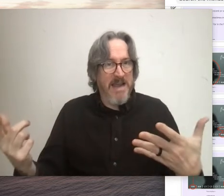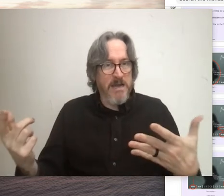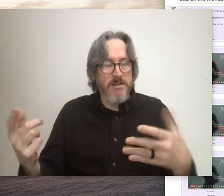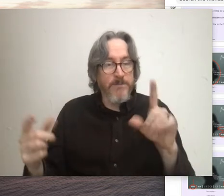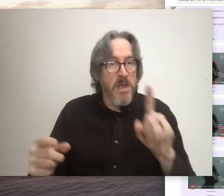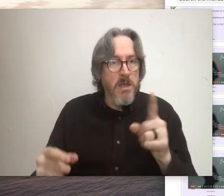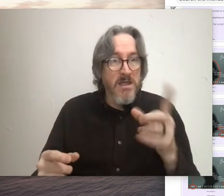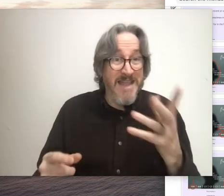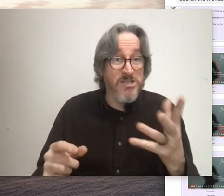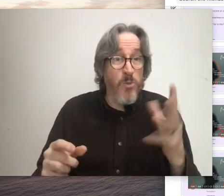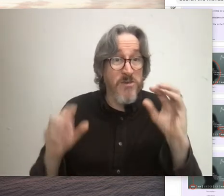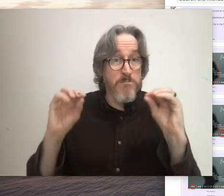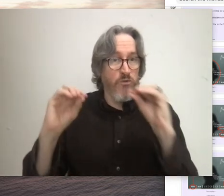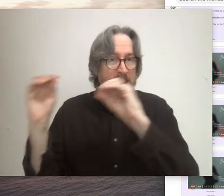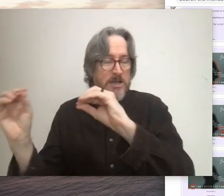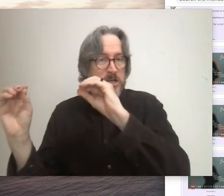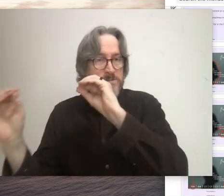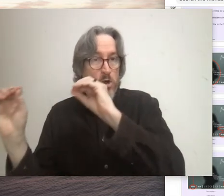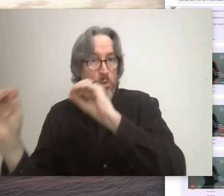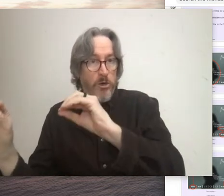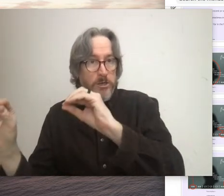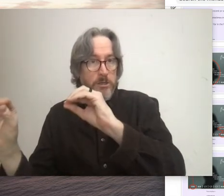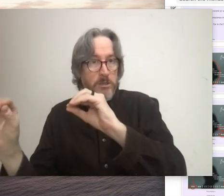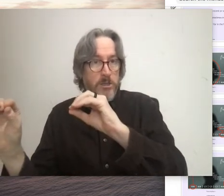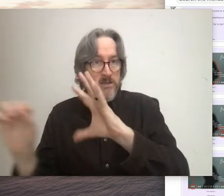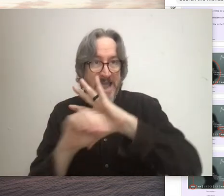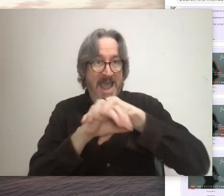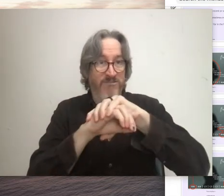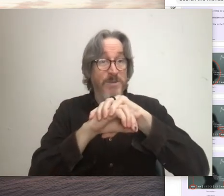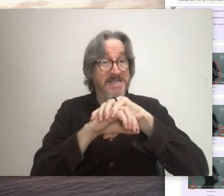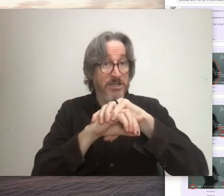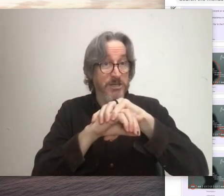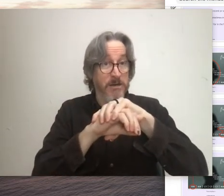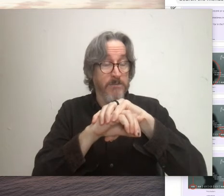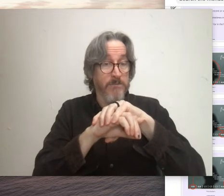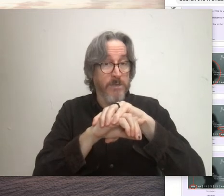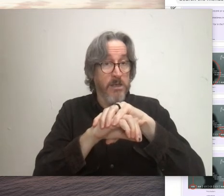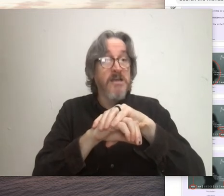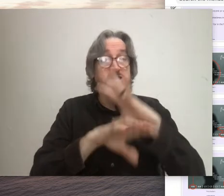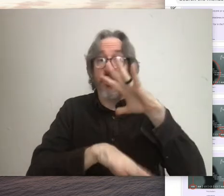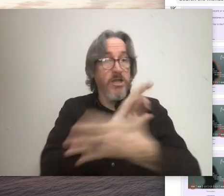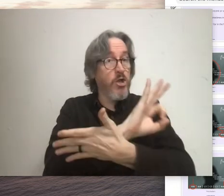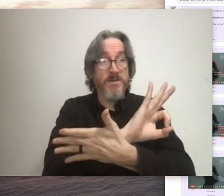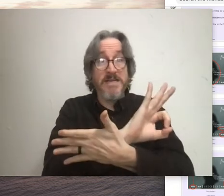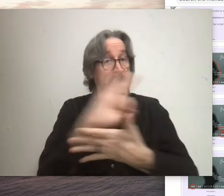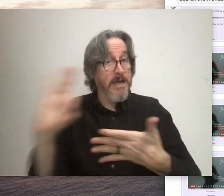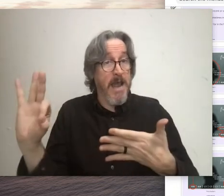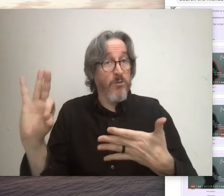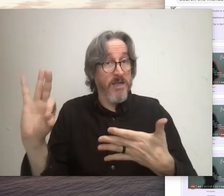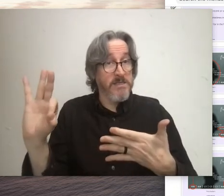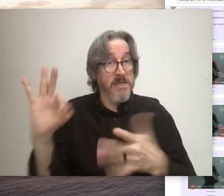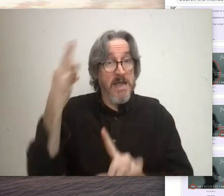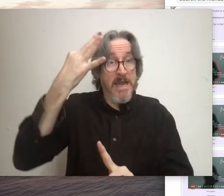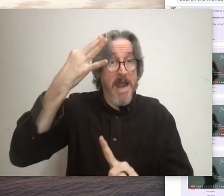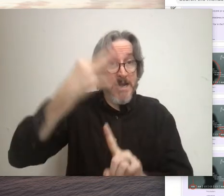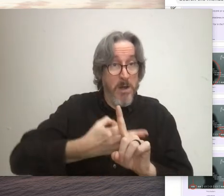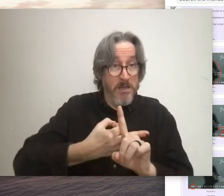like that kind of thing. That's why the moving handshakes don't work. They have to be stationary. So we can go up to